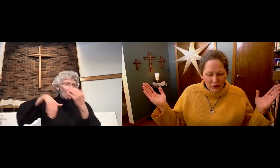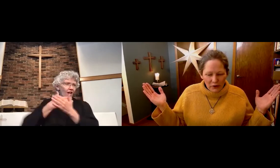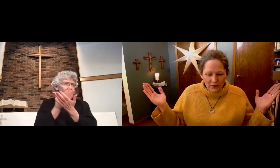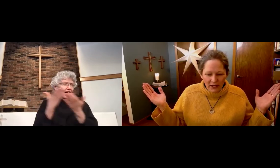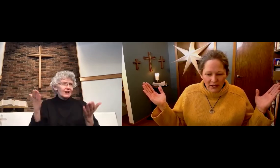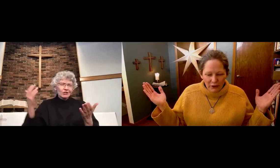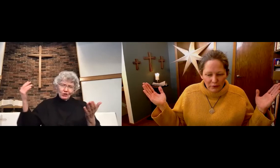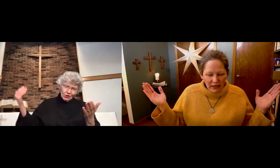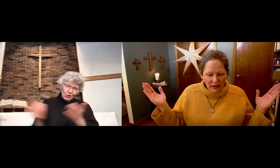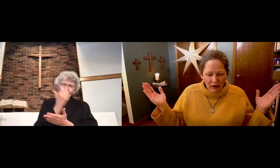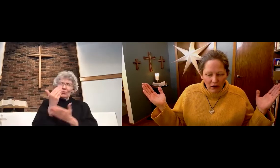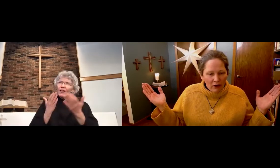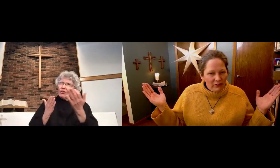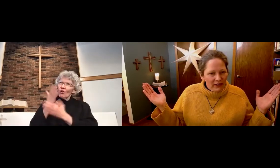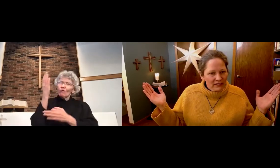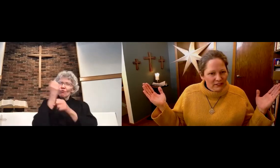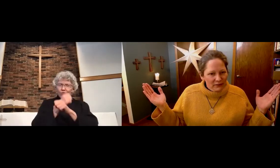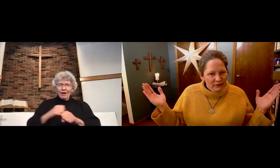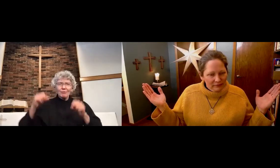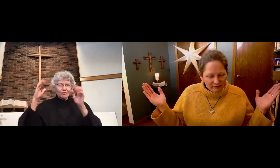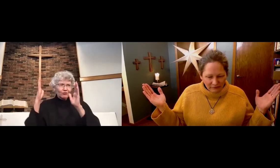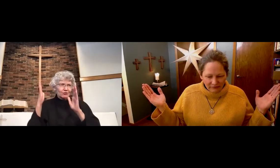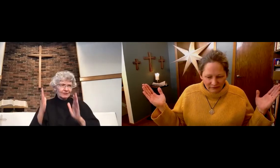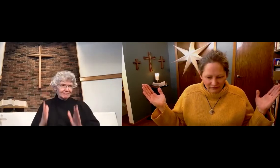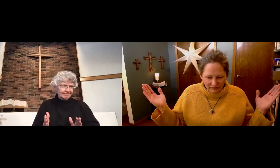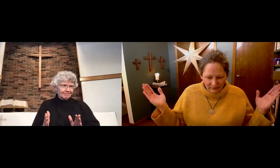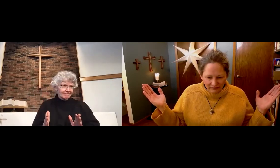through whom you make all things new.